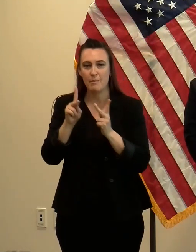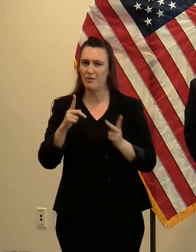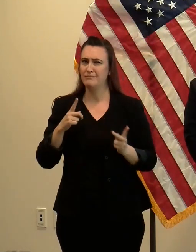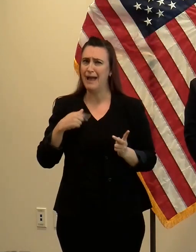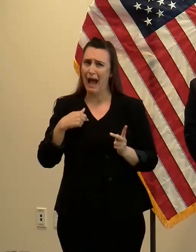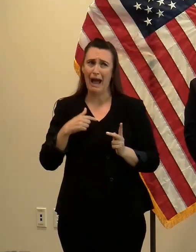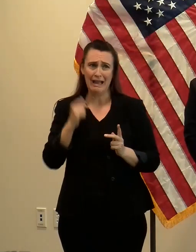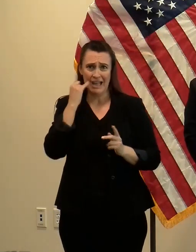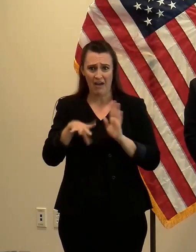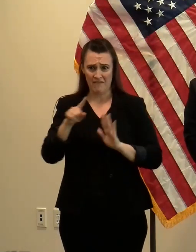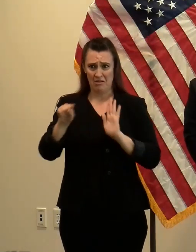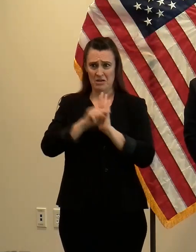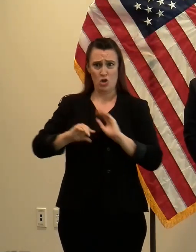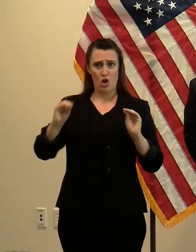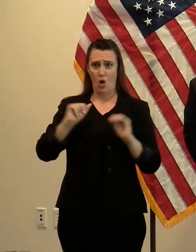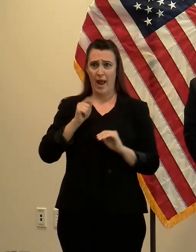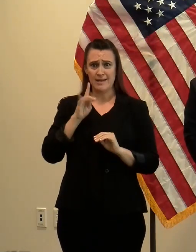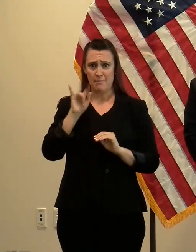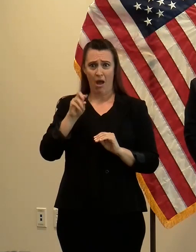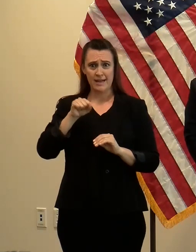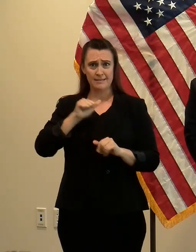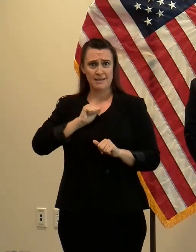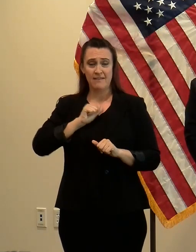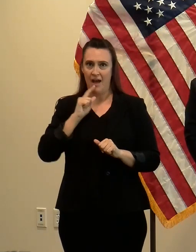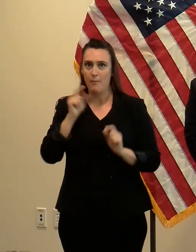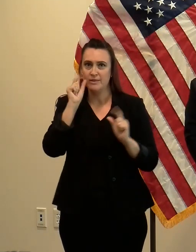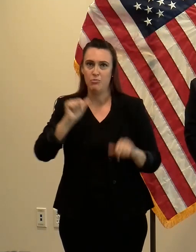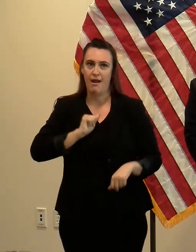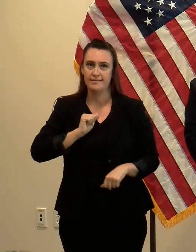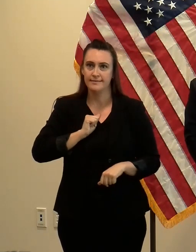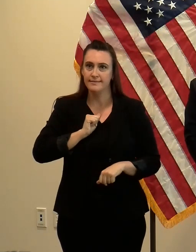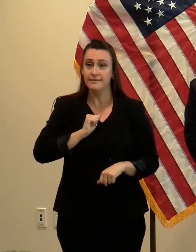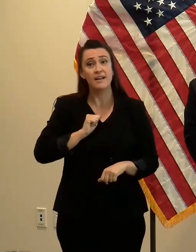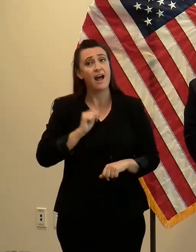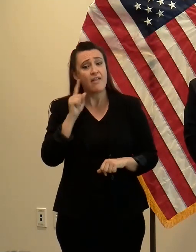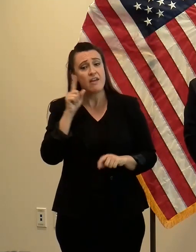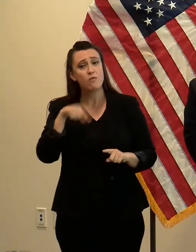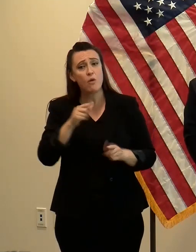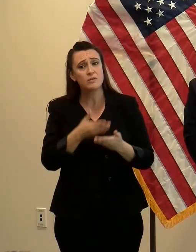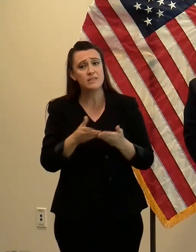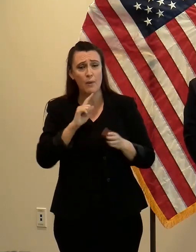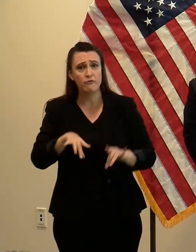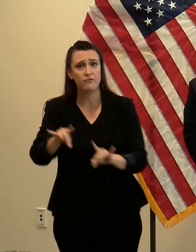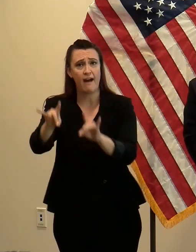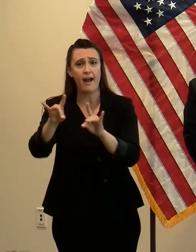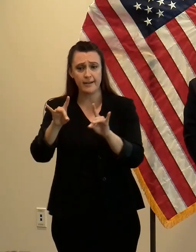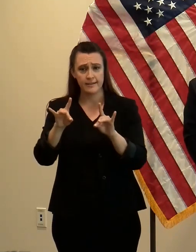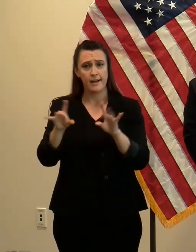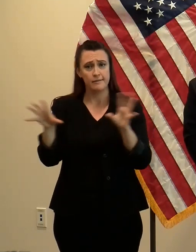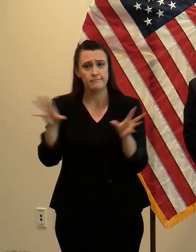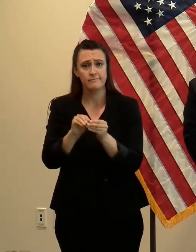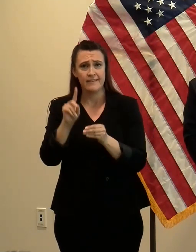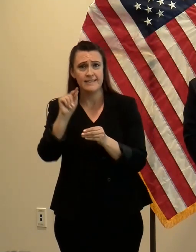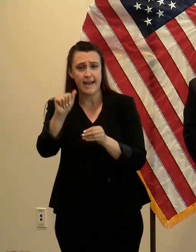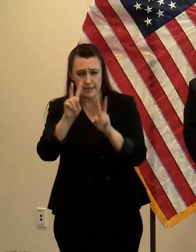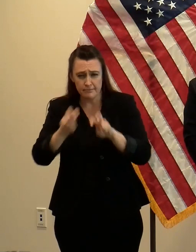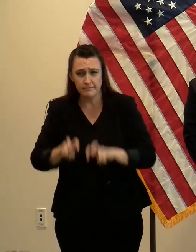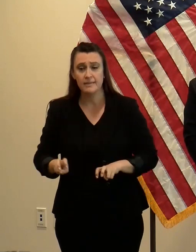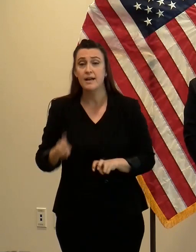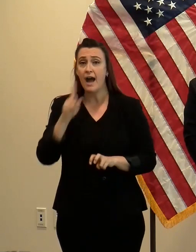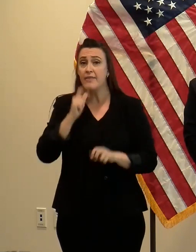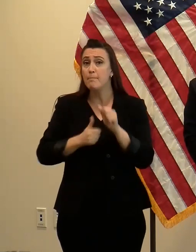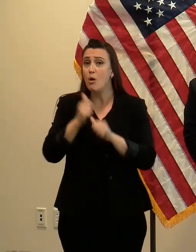course, is something we need to know, because probably the most dangerous people are the asymptomatic